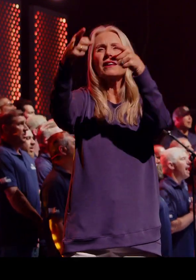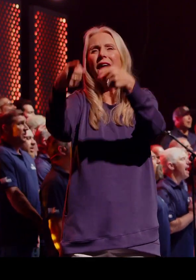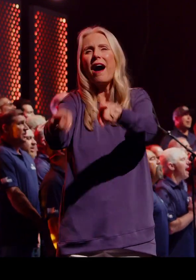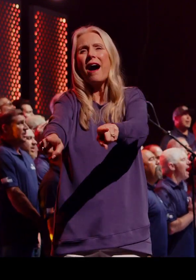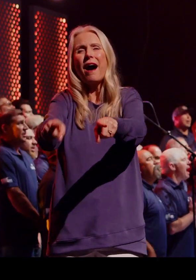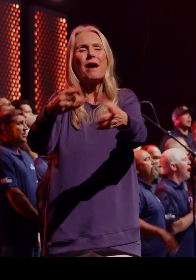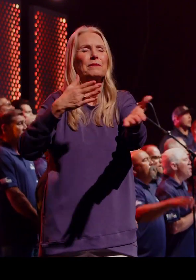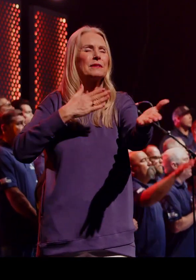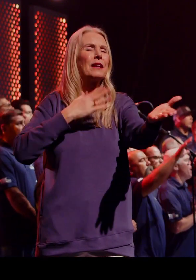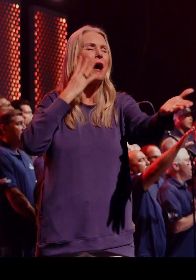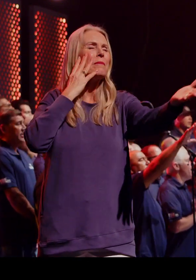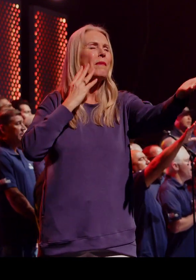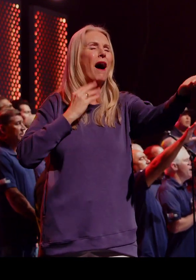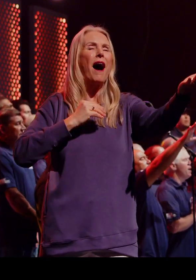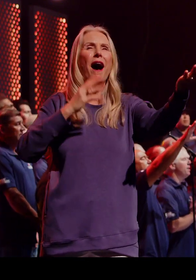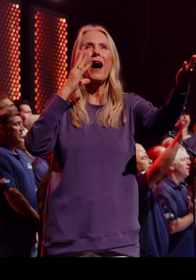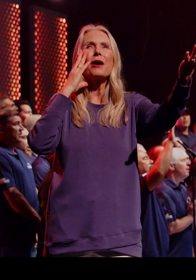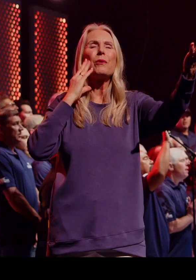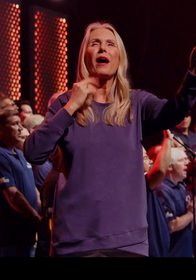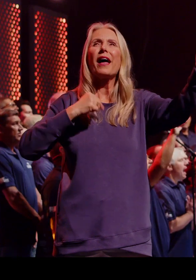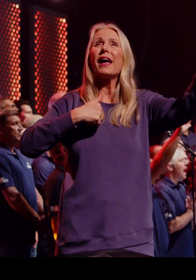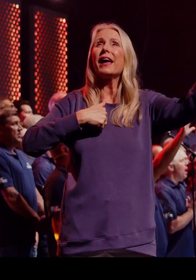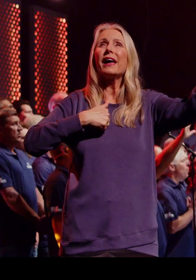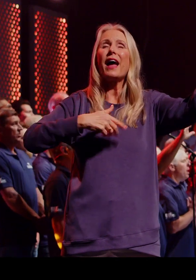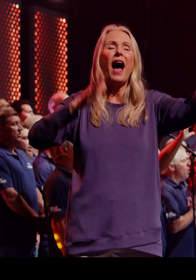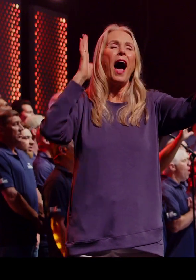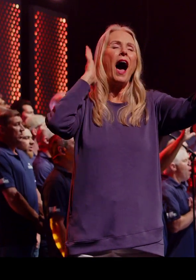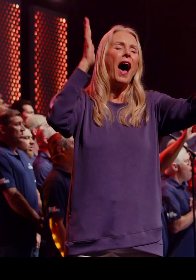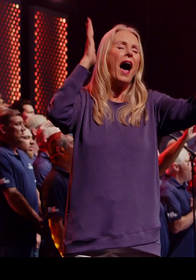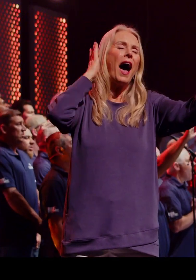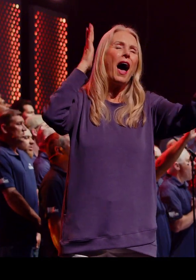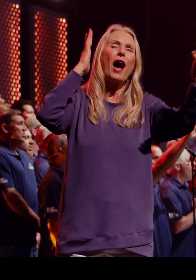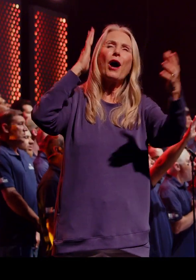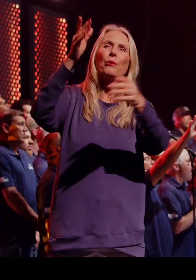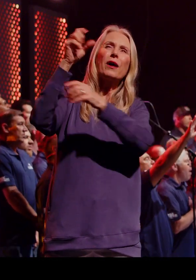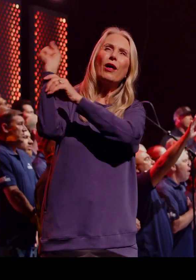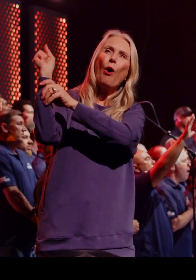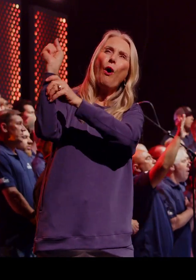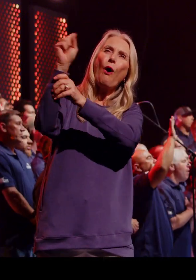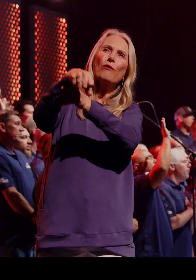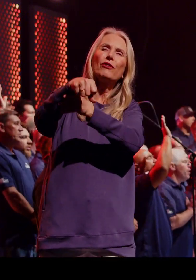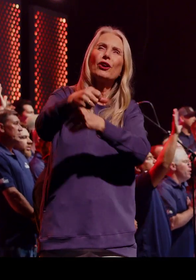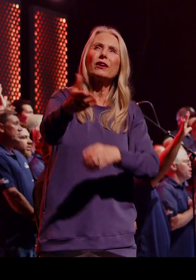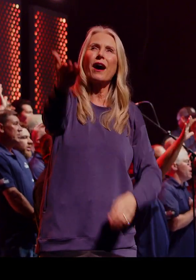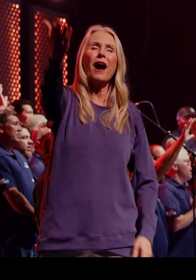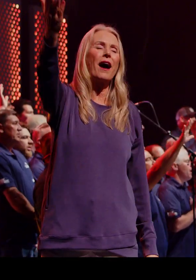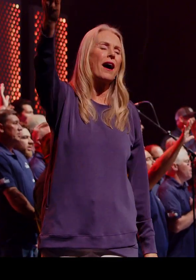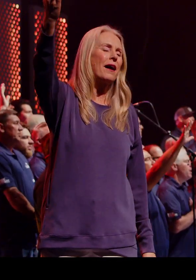Oh,